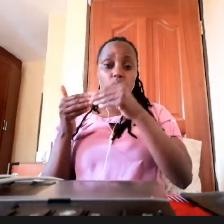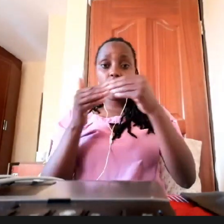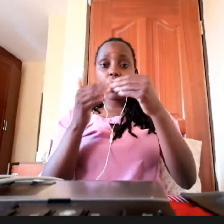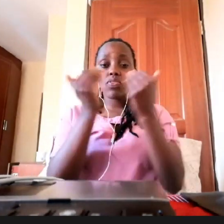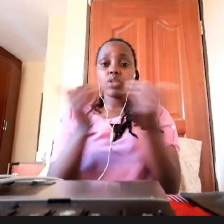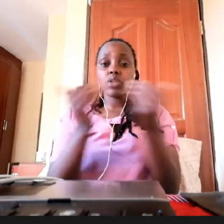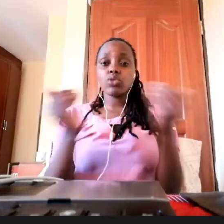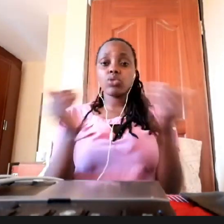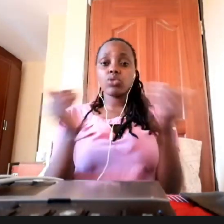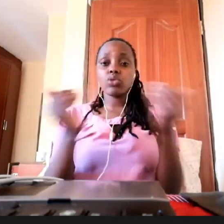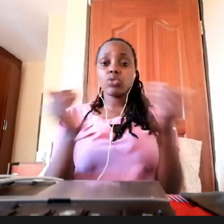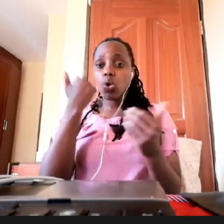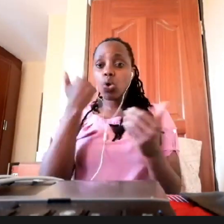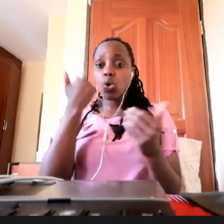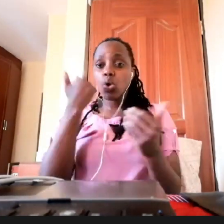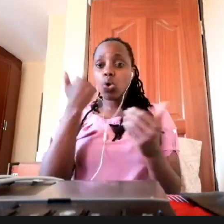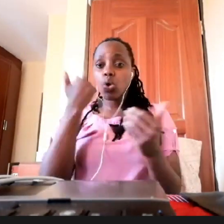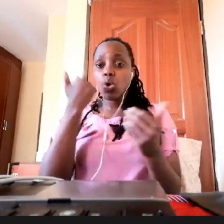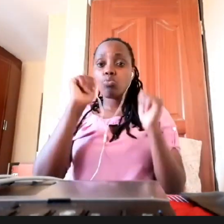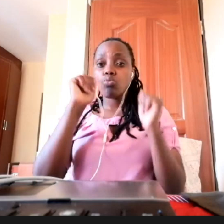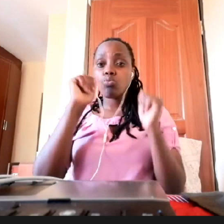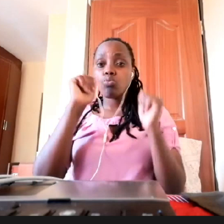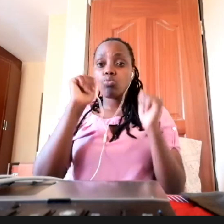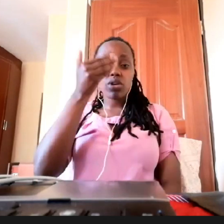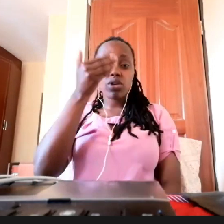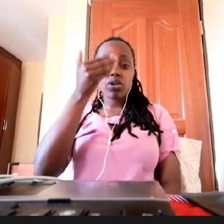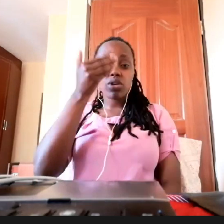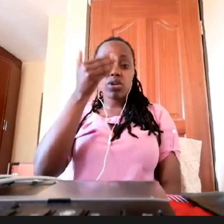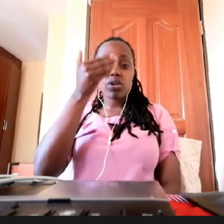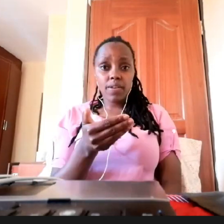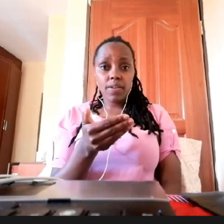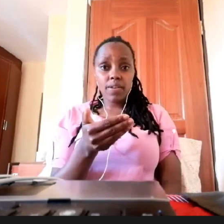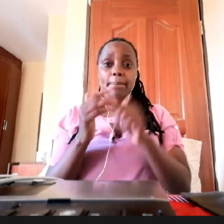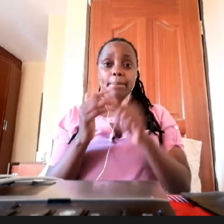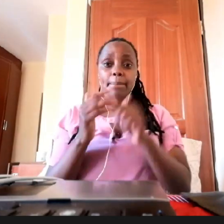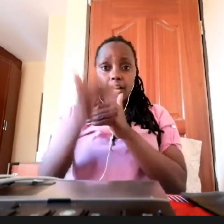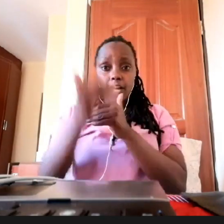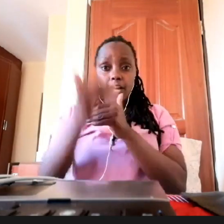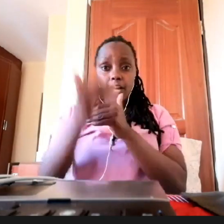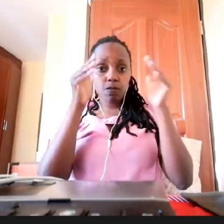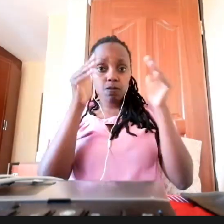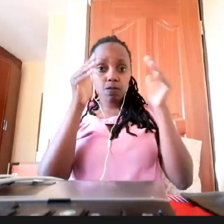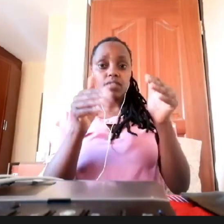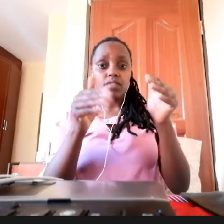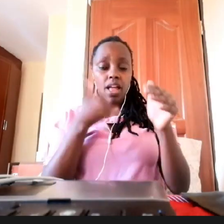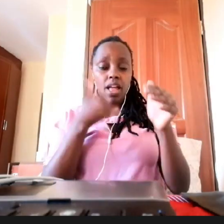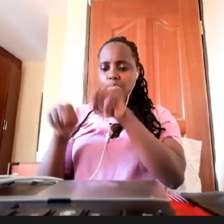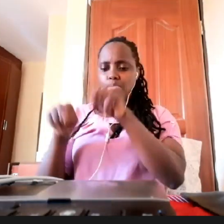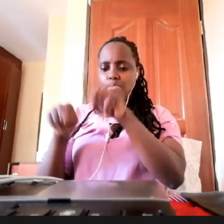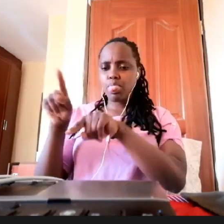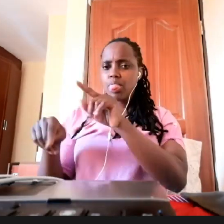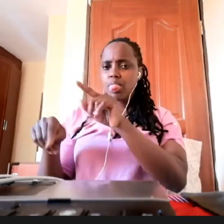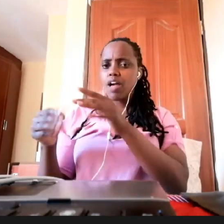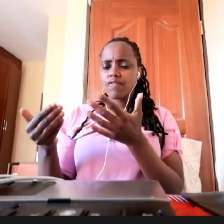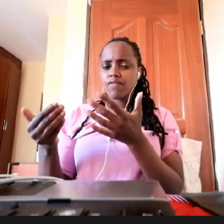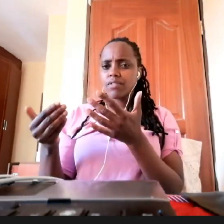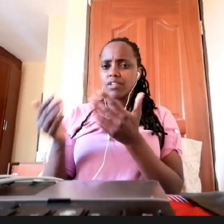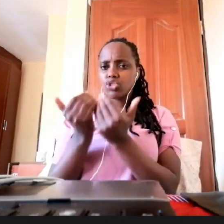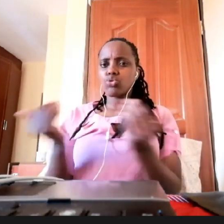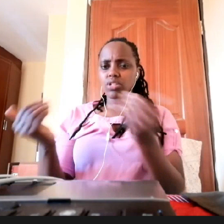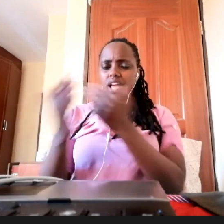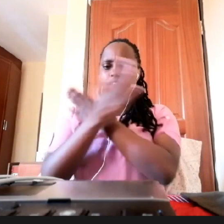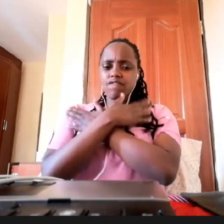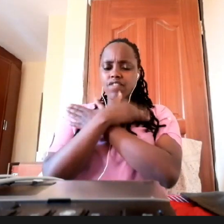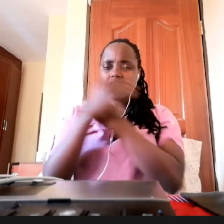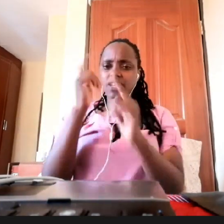children could really respond to. Then after that, we have a range of child-friendly tools that